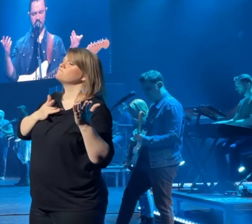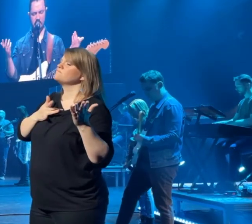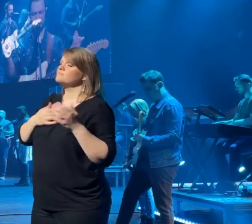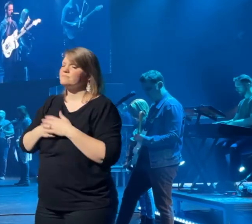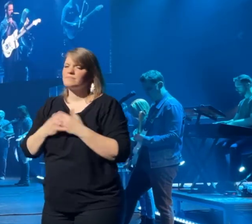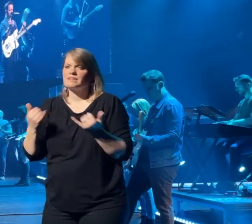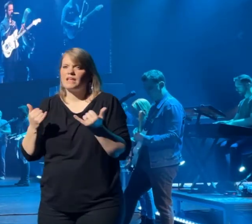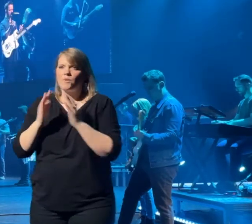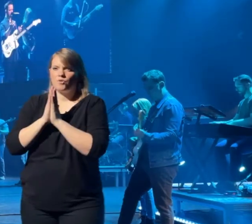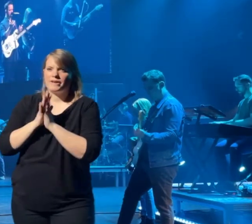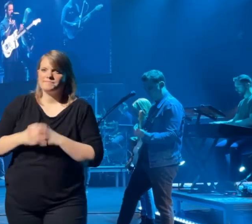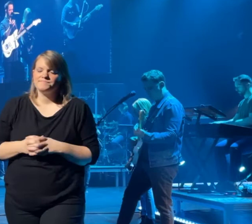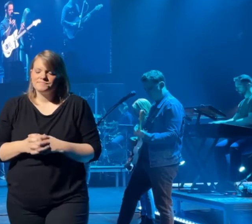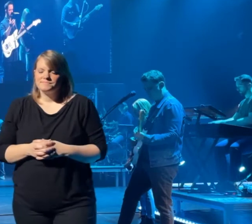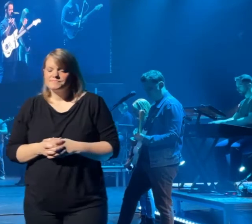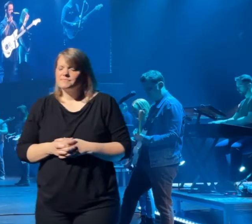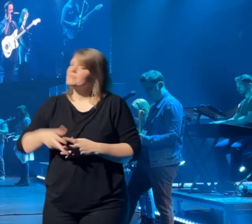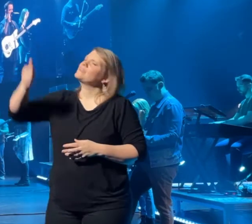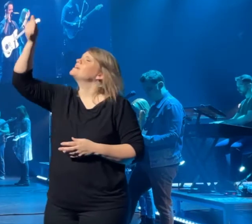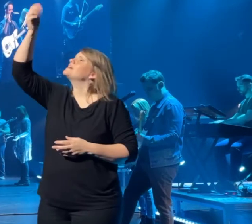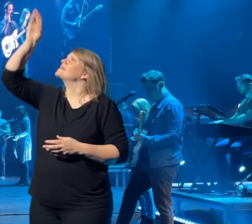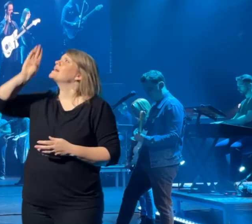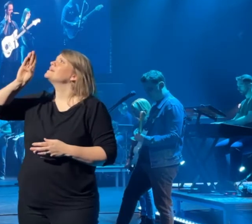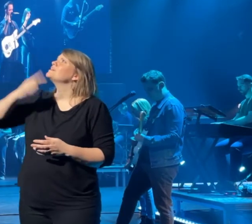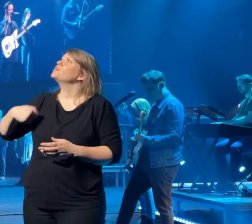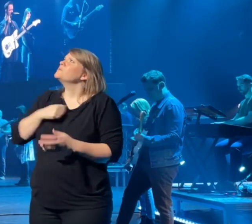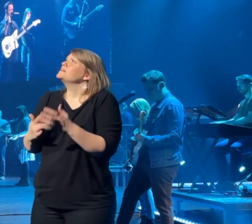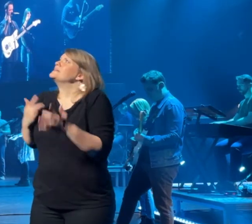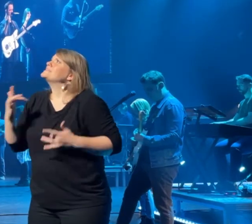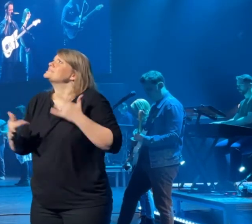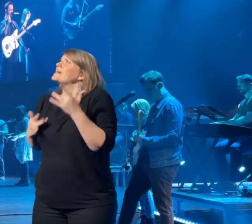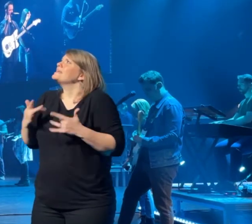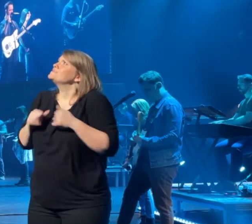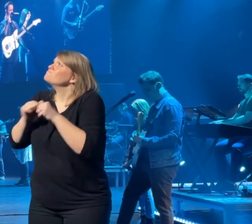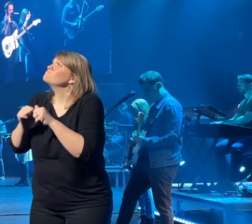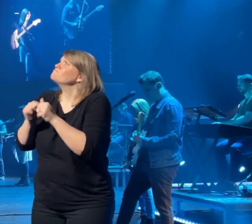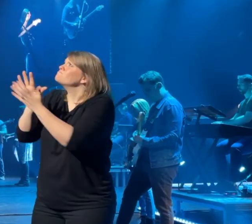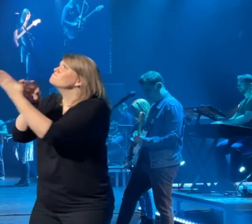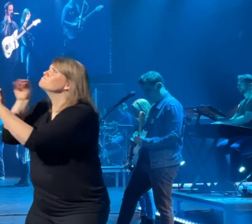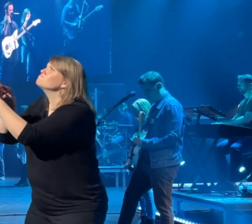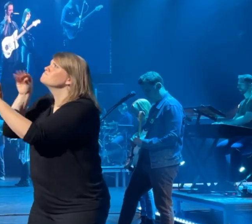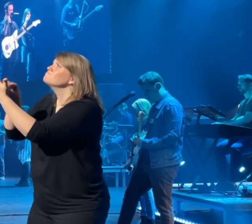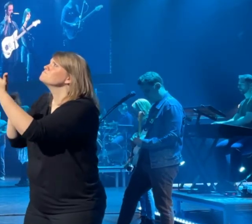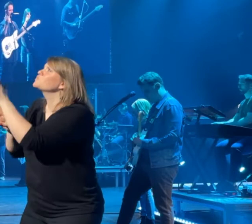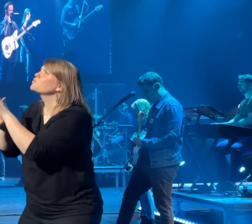God, we are so excited to continue to learn and to grow as sons and daughters of